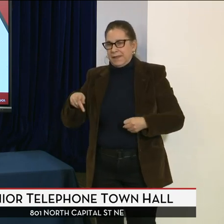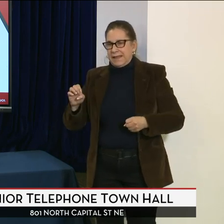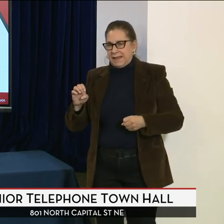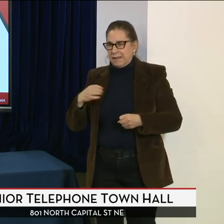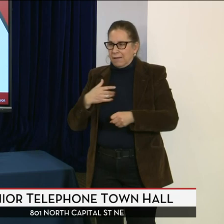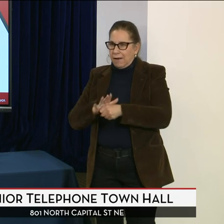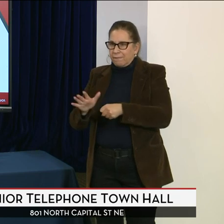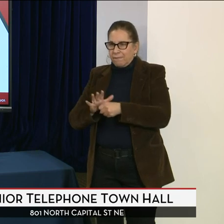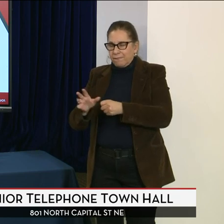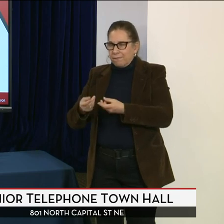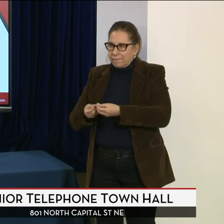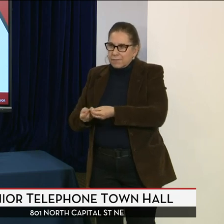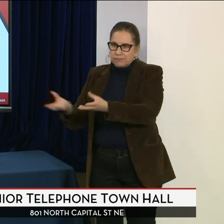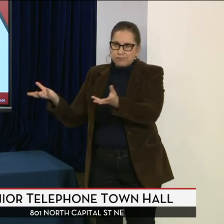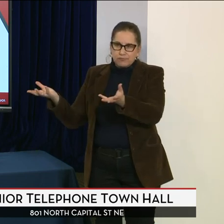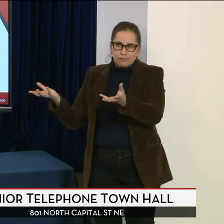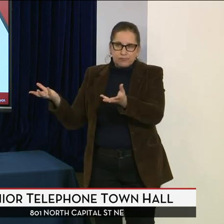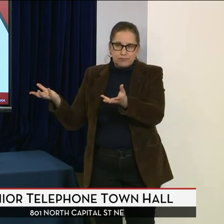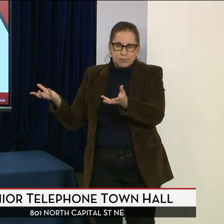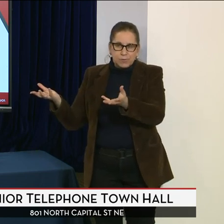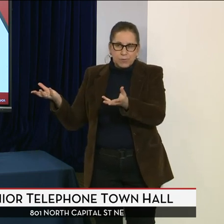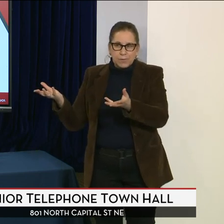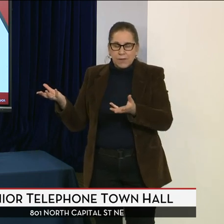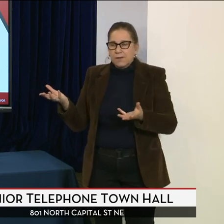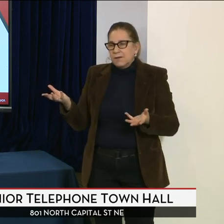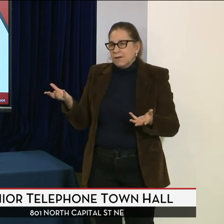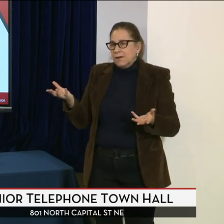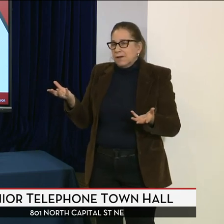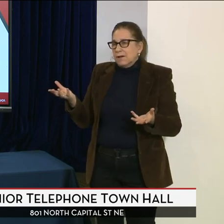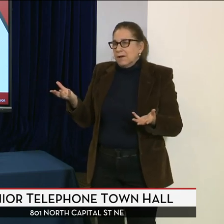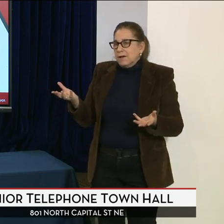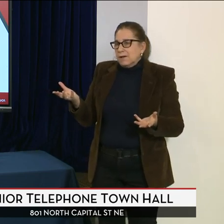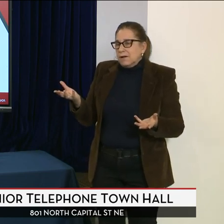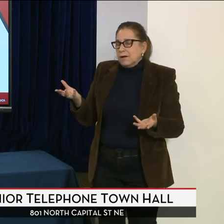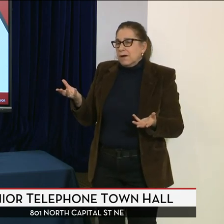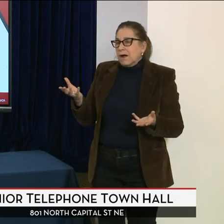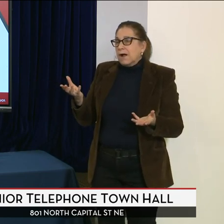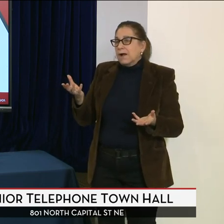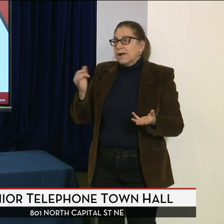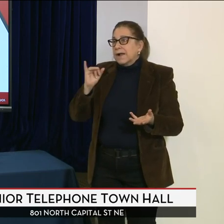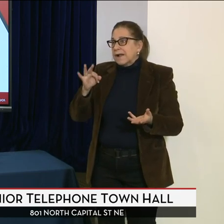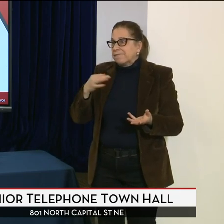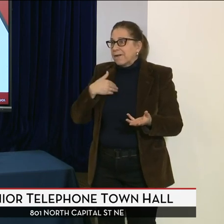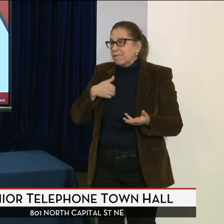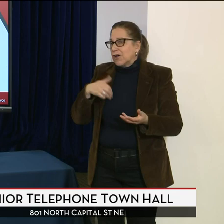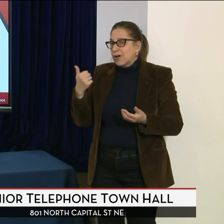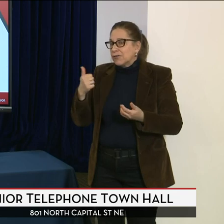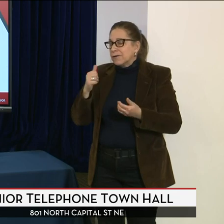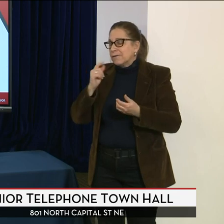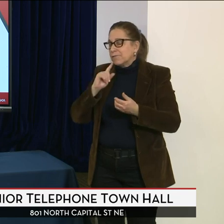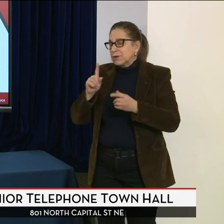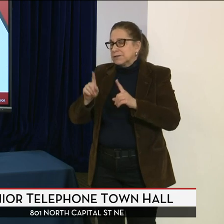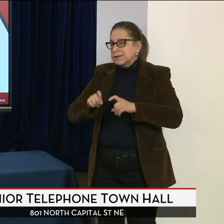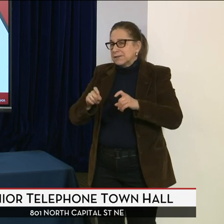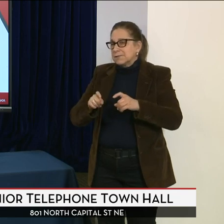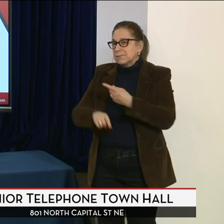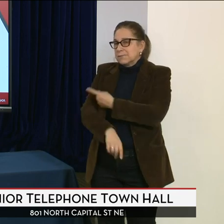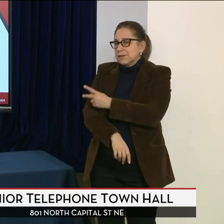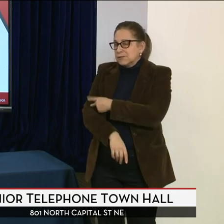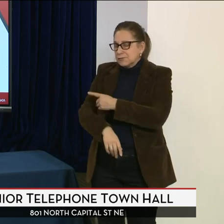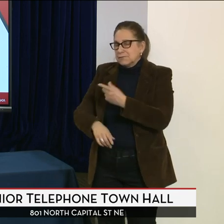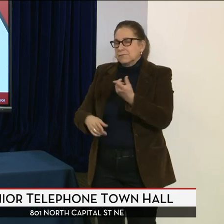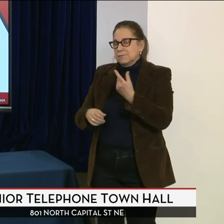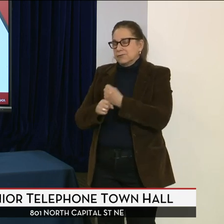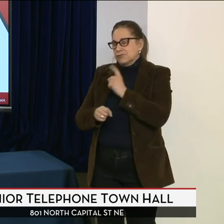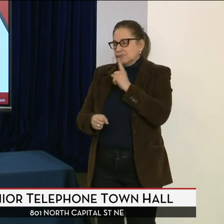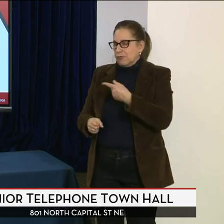the other supplies and things that they need to test their patients, they are able to do that. We also want to make sure